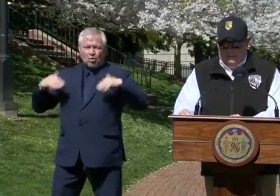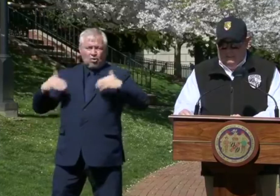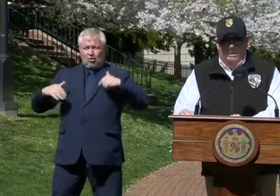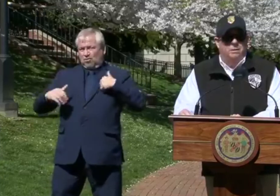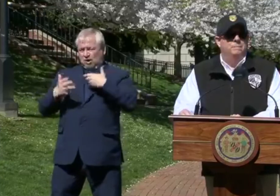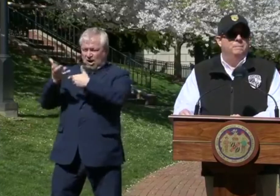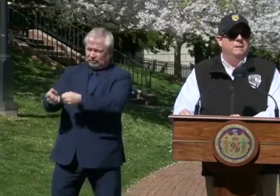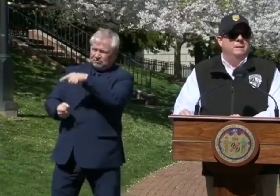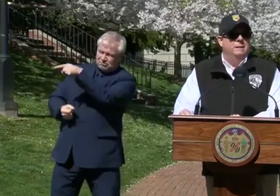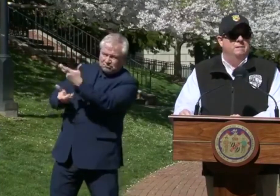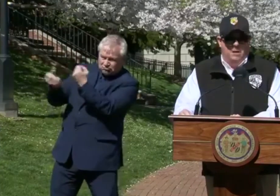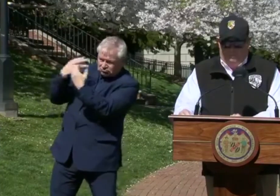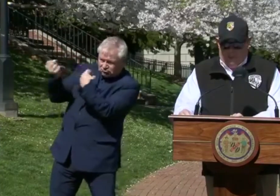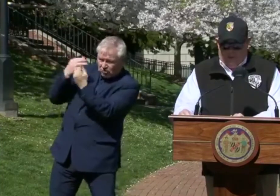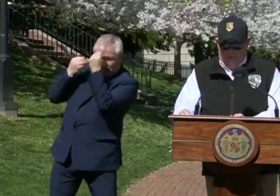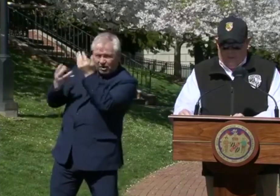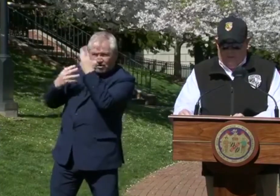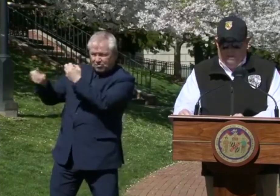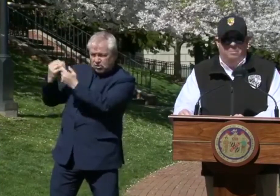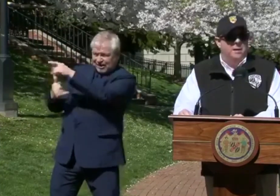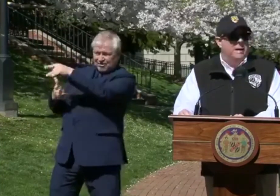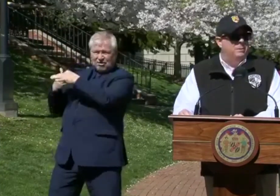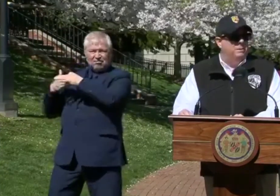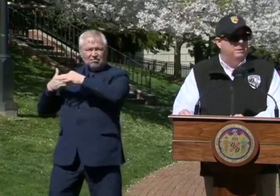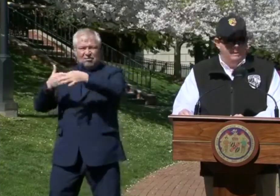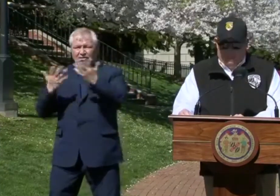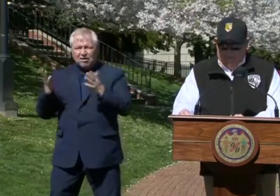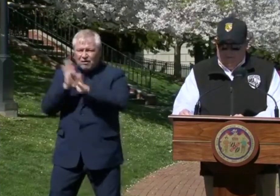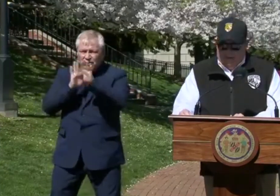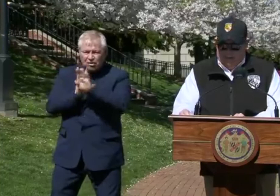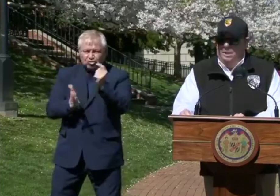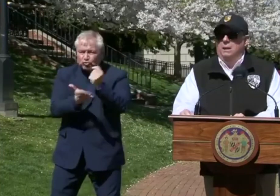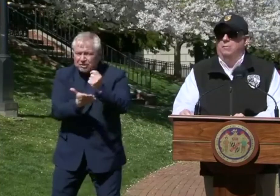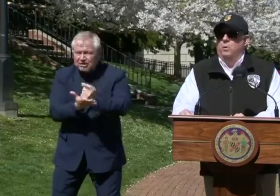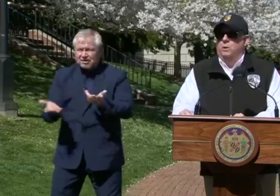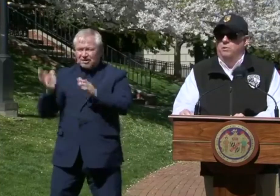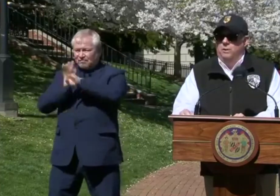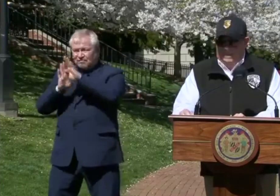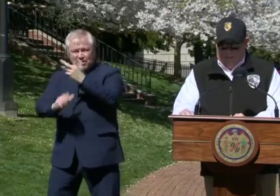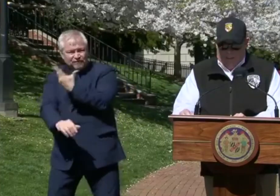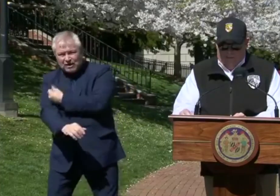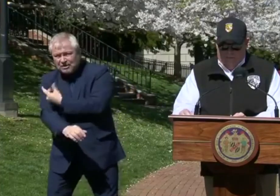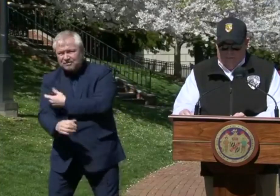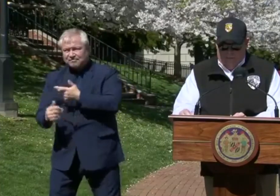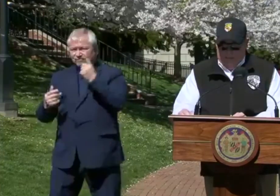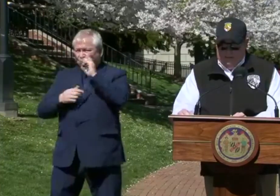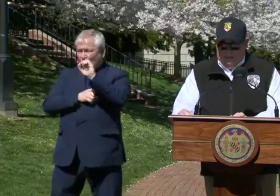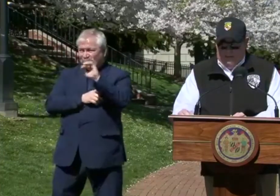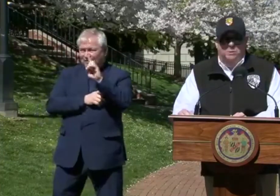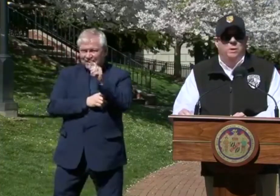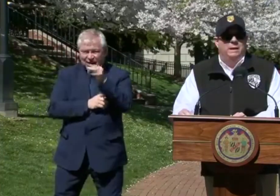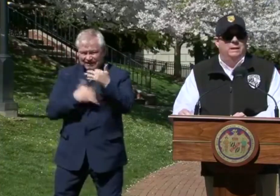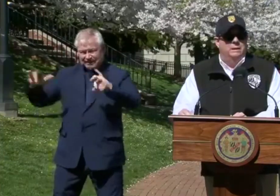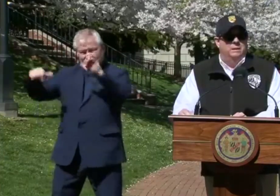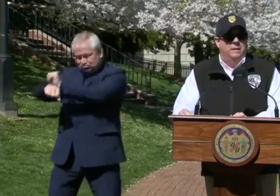to be a leader in developing treatments and perhaps even a vaccine for COVID-19.